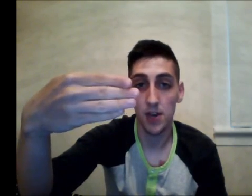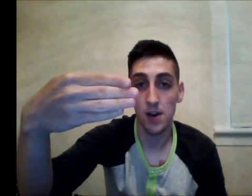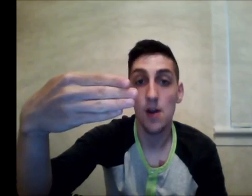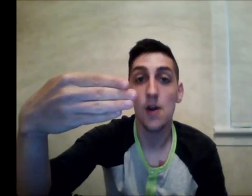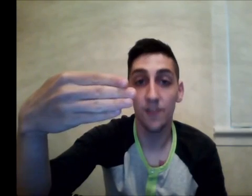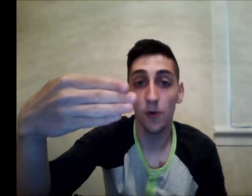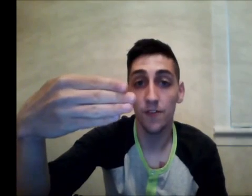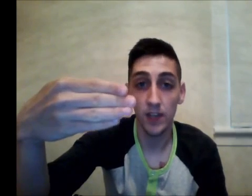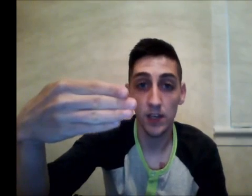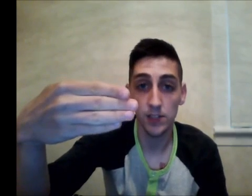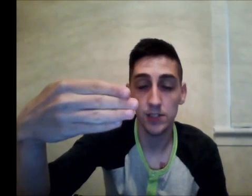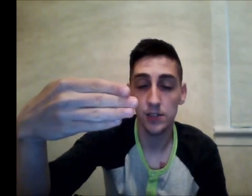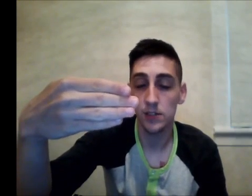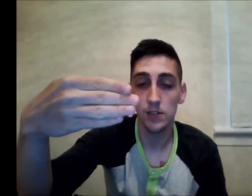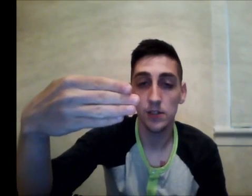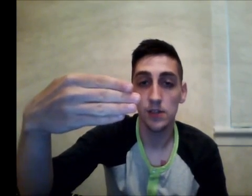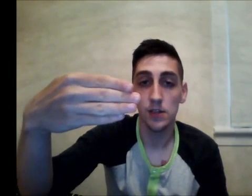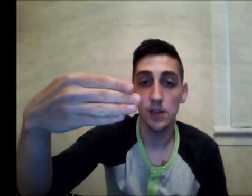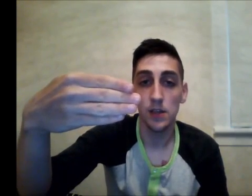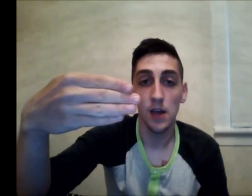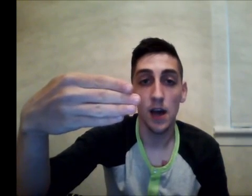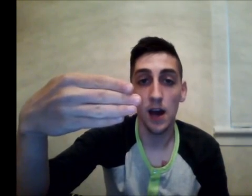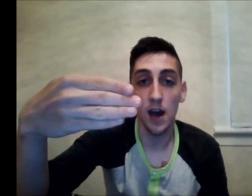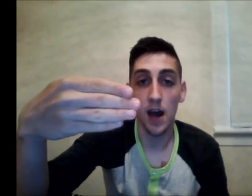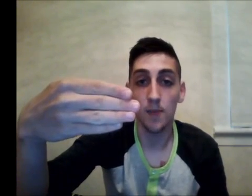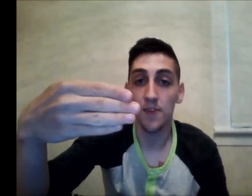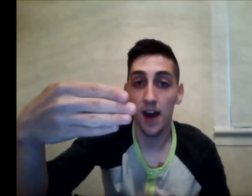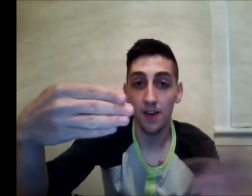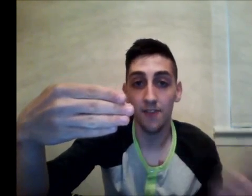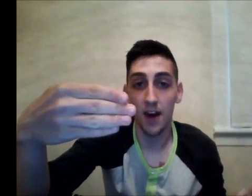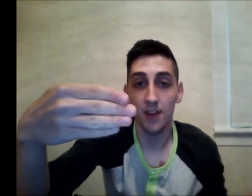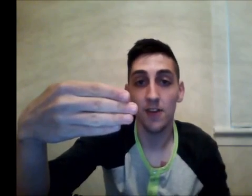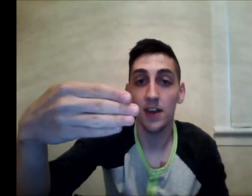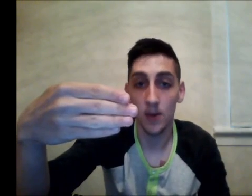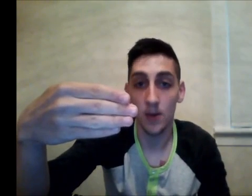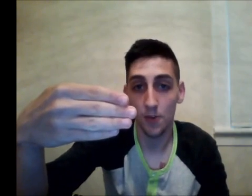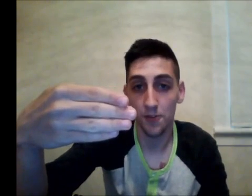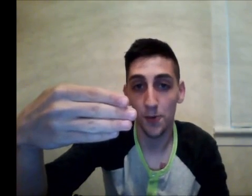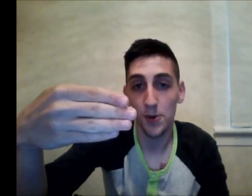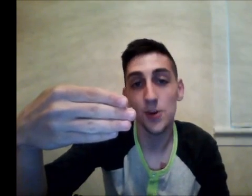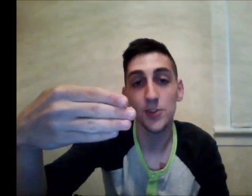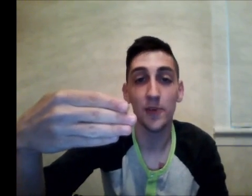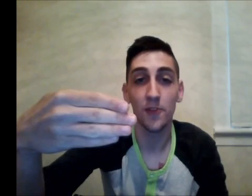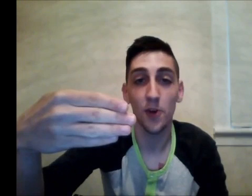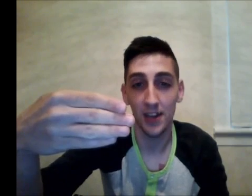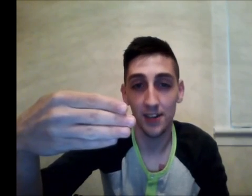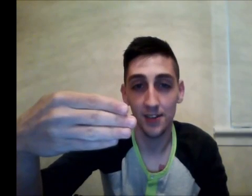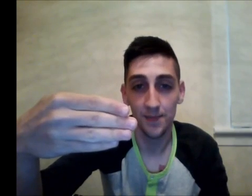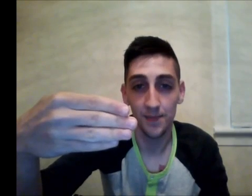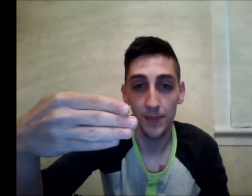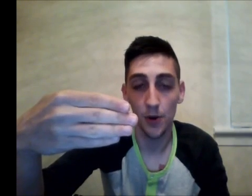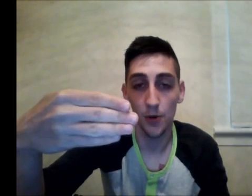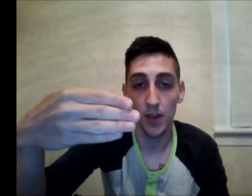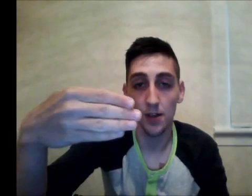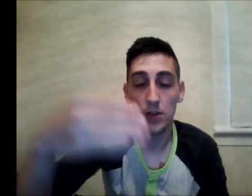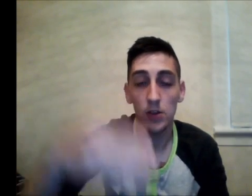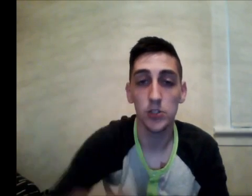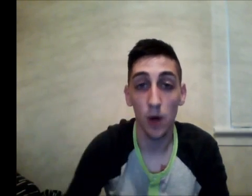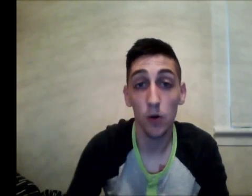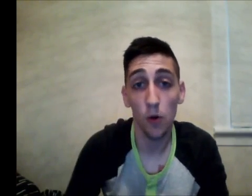here, 4 fingers. And we've had 5, now we've got 4, so we've got 9. Okay, so I'll go